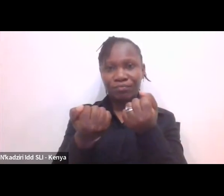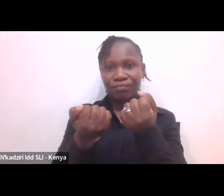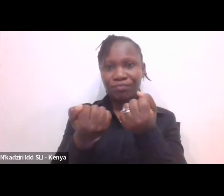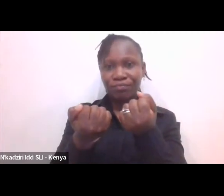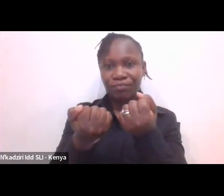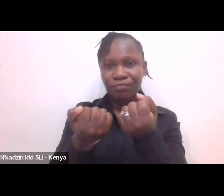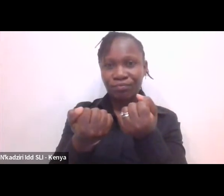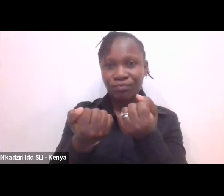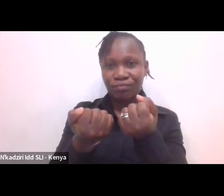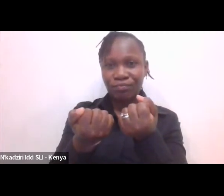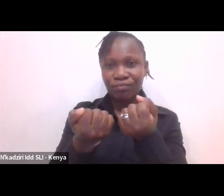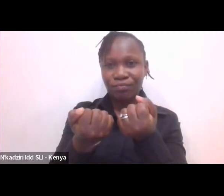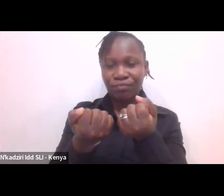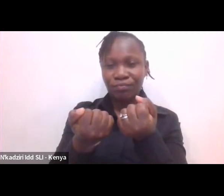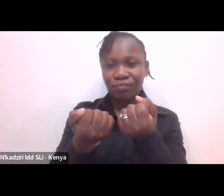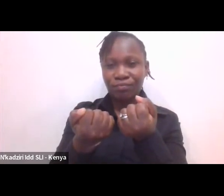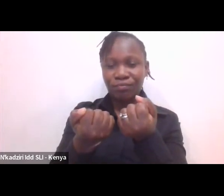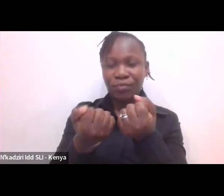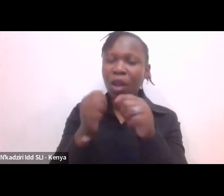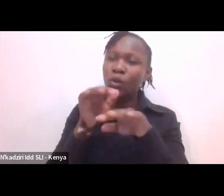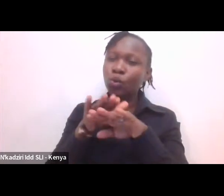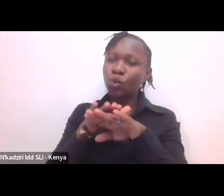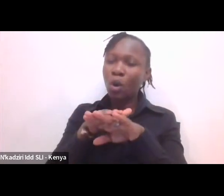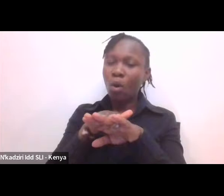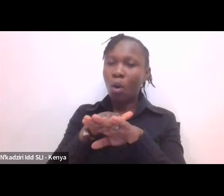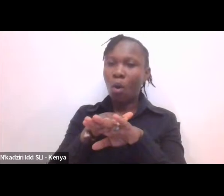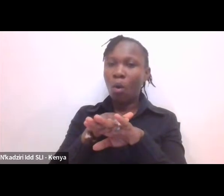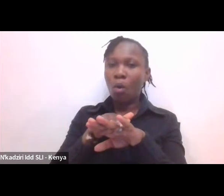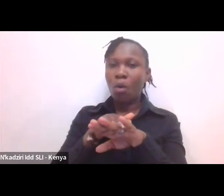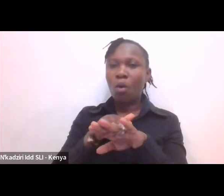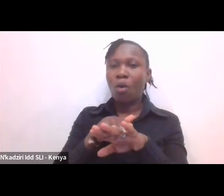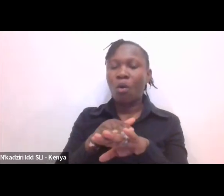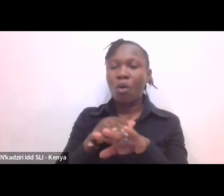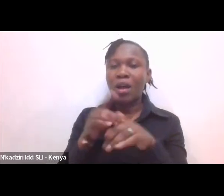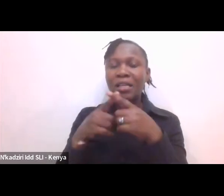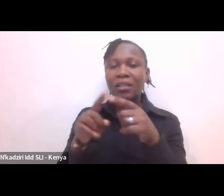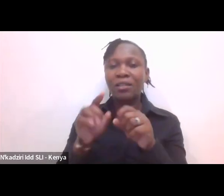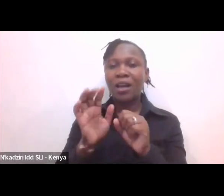Do very gently start to accelerate.